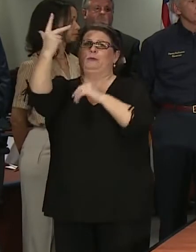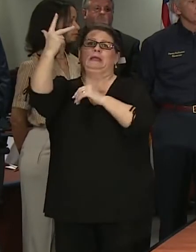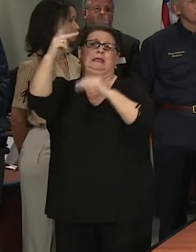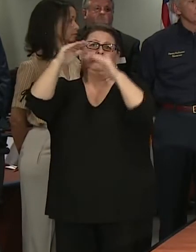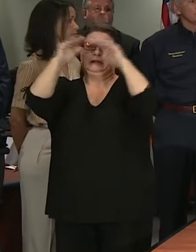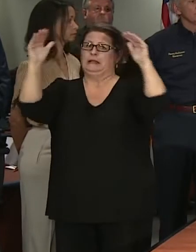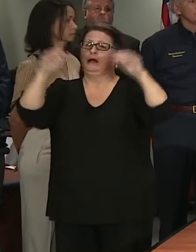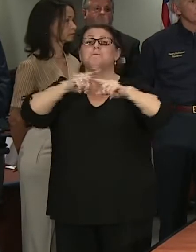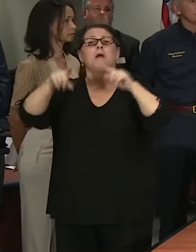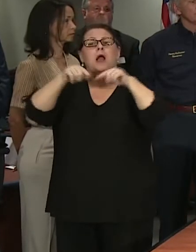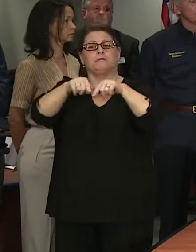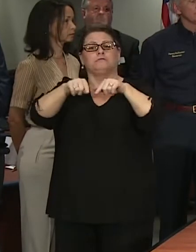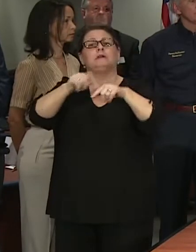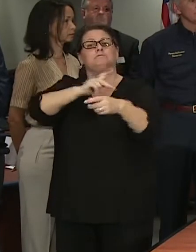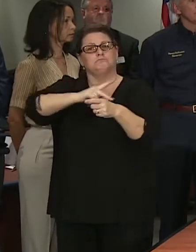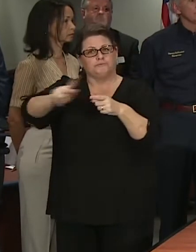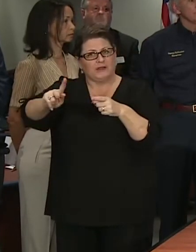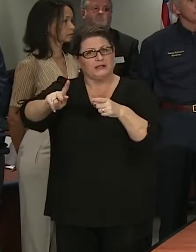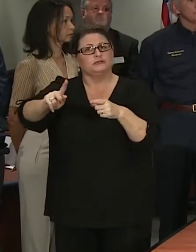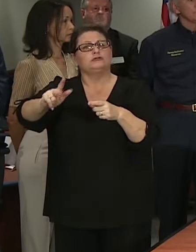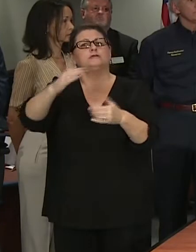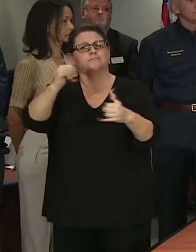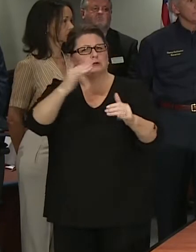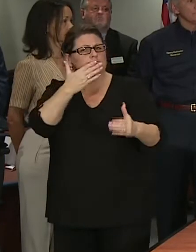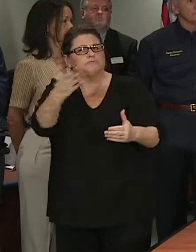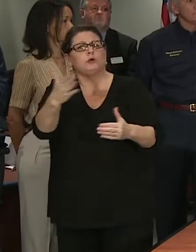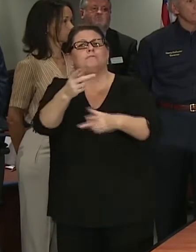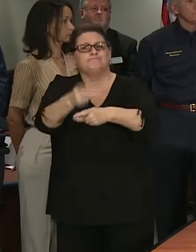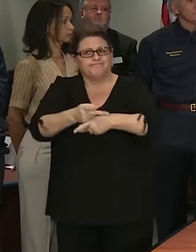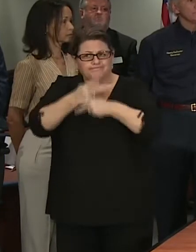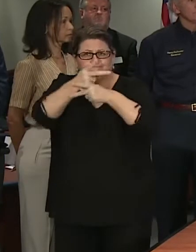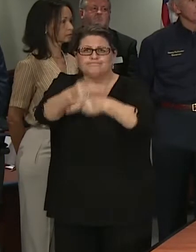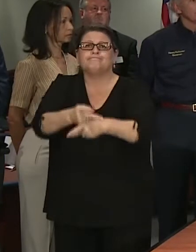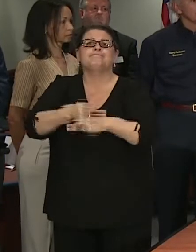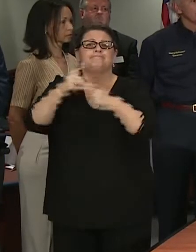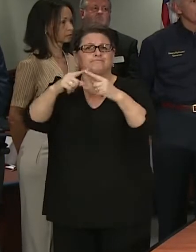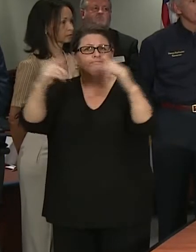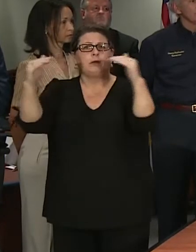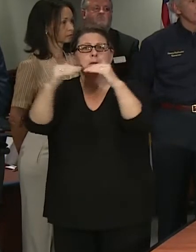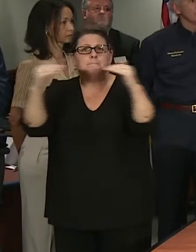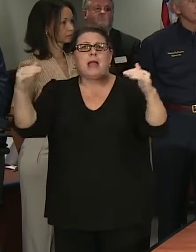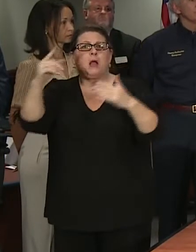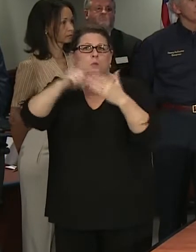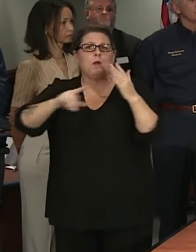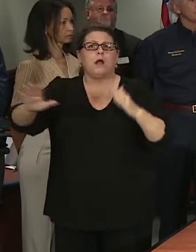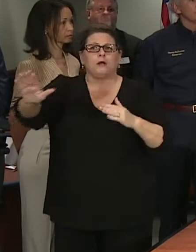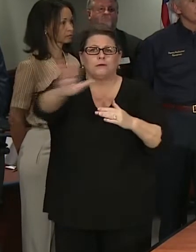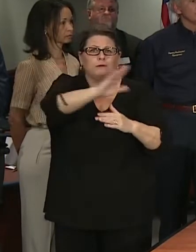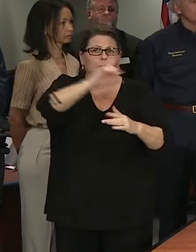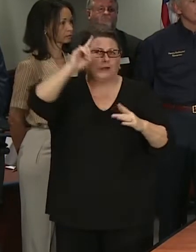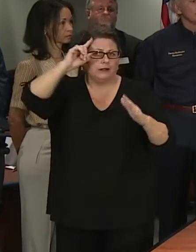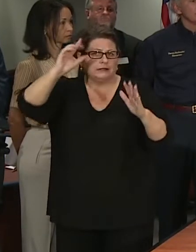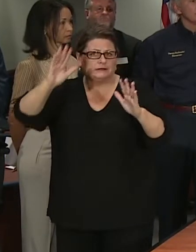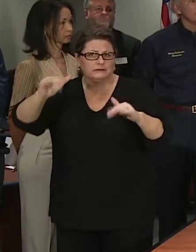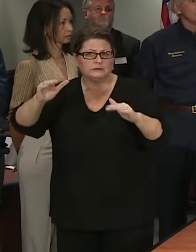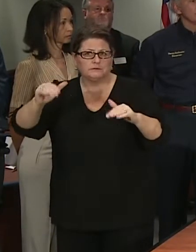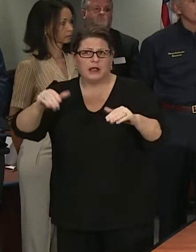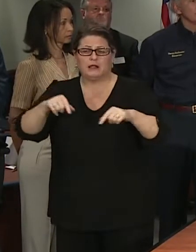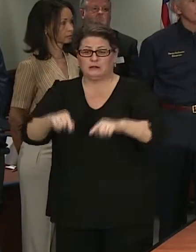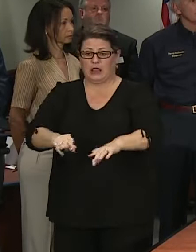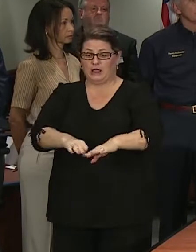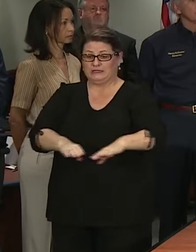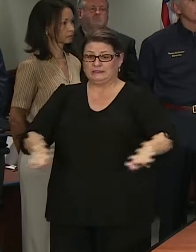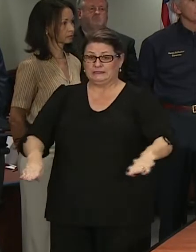it will be professional, high-quality care on the level that South Carolinians will expect. The Tier 1 facilities we're